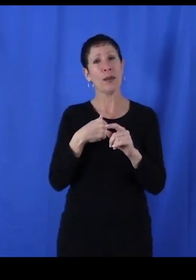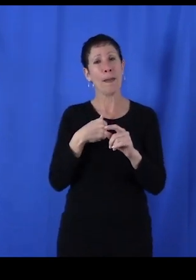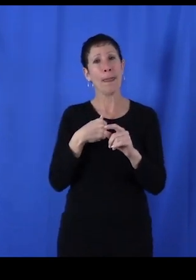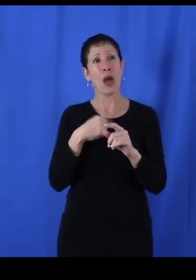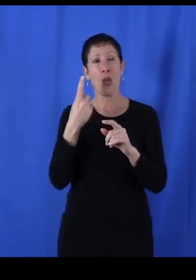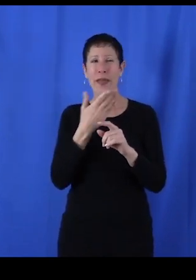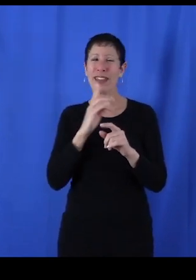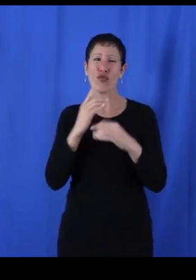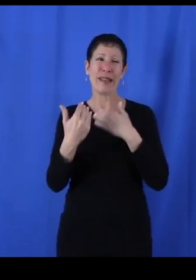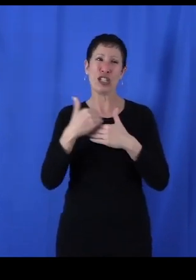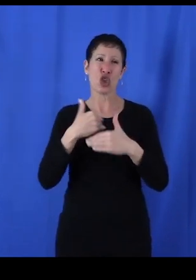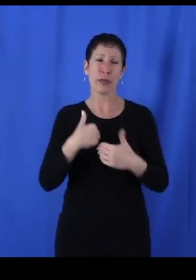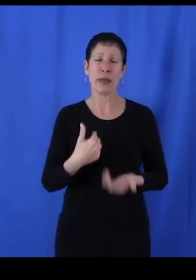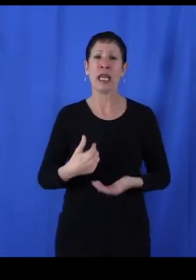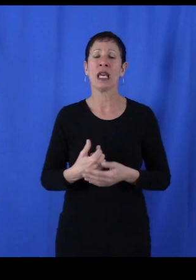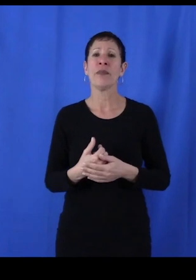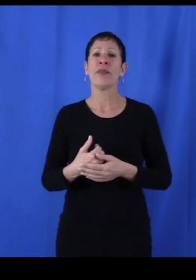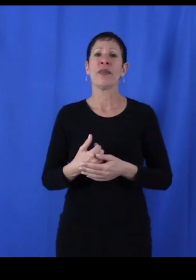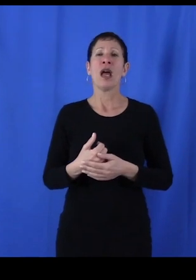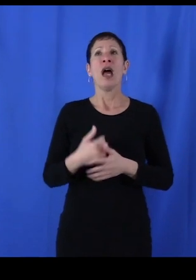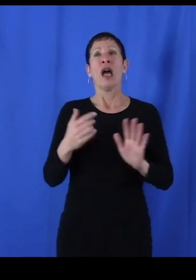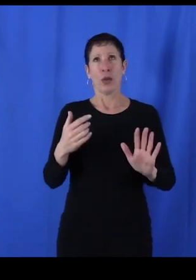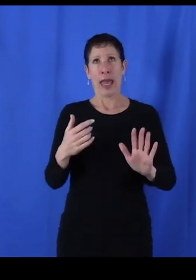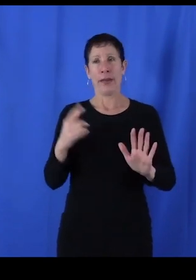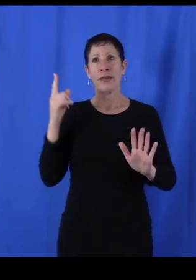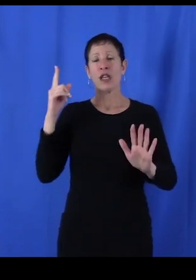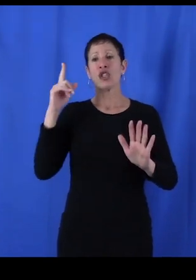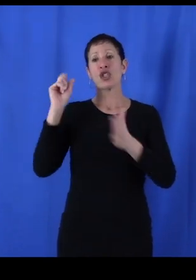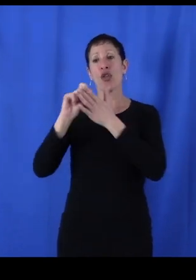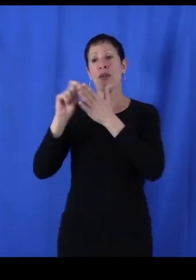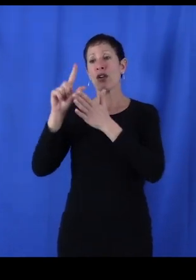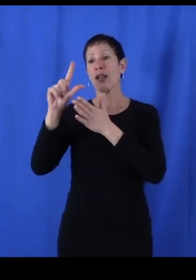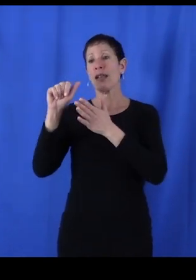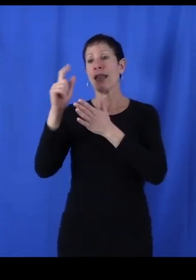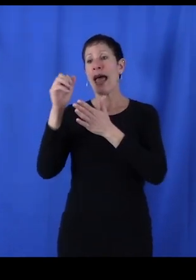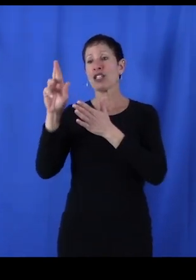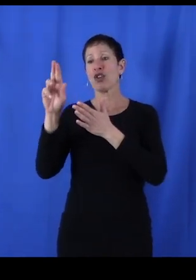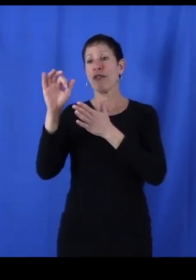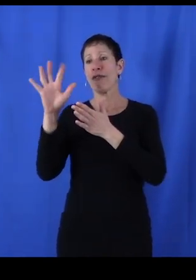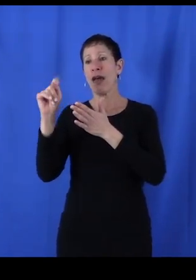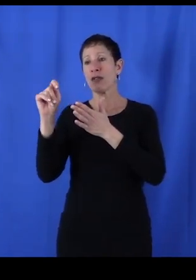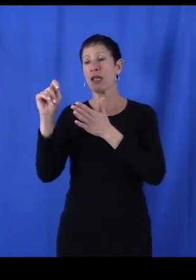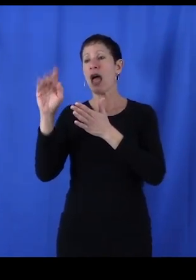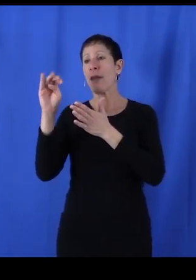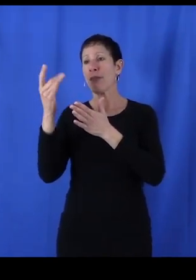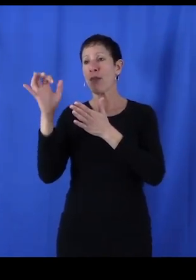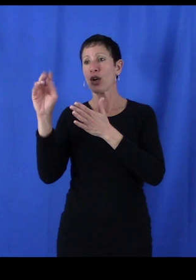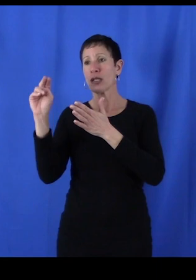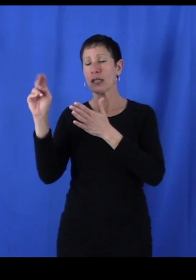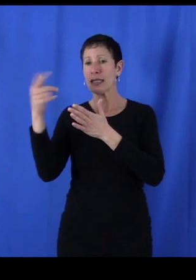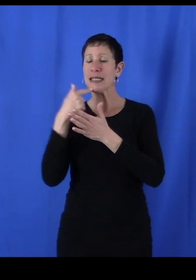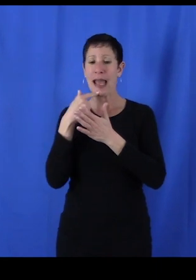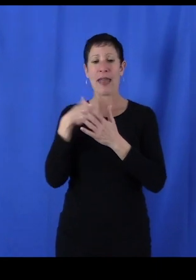by is, okay, they say, so Lazarsfeld and Merton say, there's homophily and there's heterophily, right? We're not gonna presume one